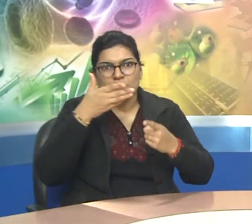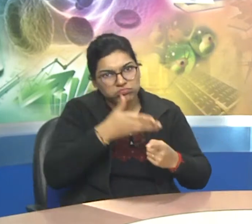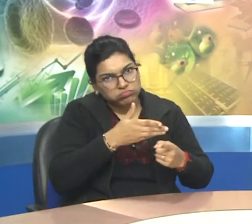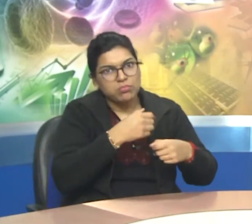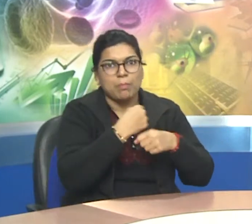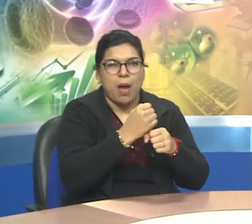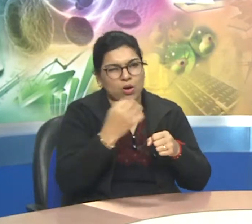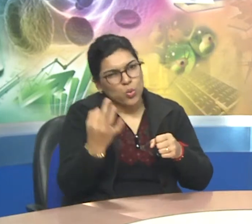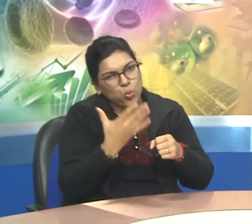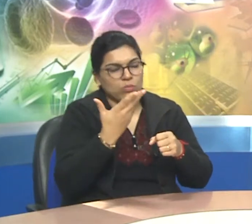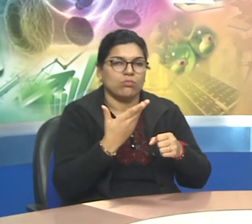are metals.